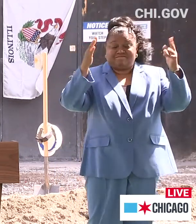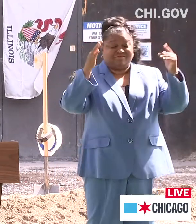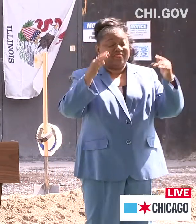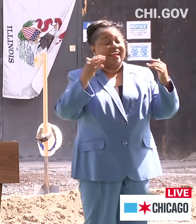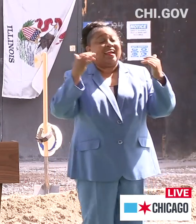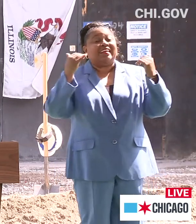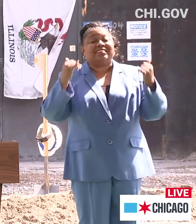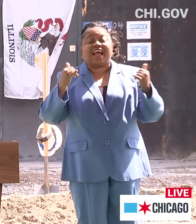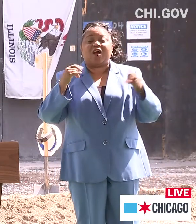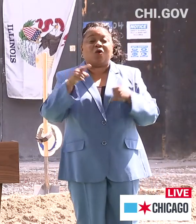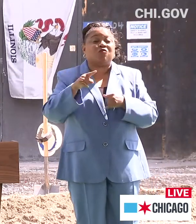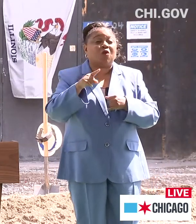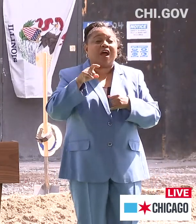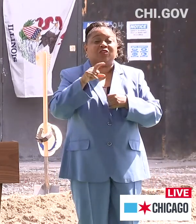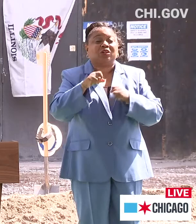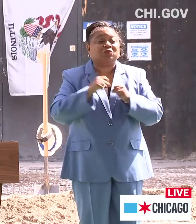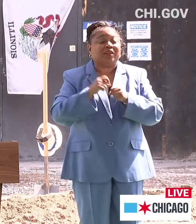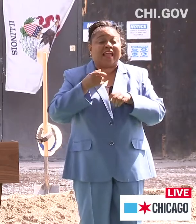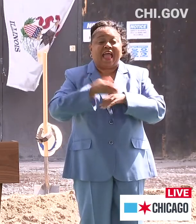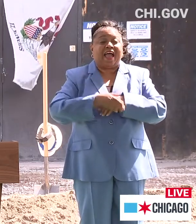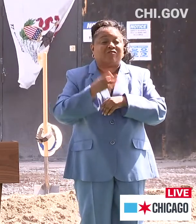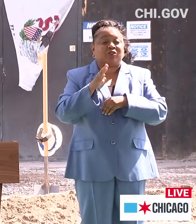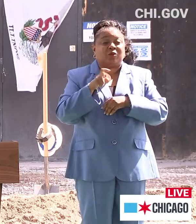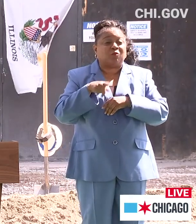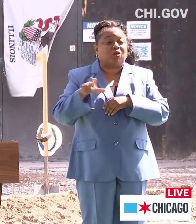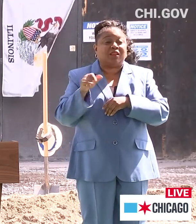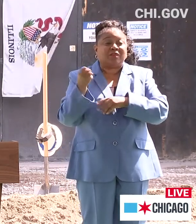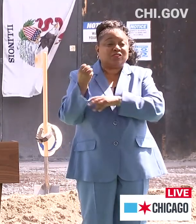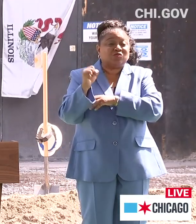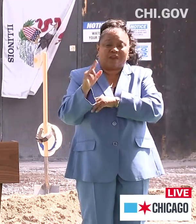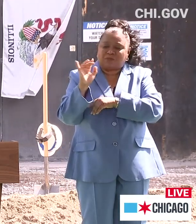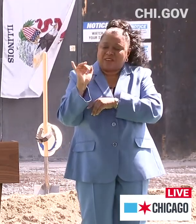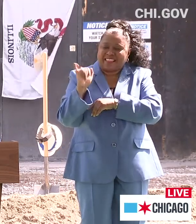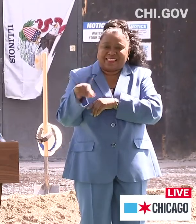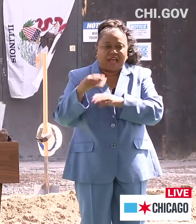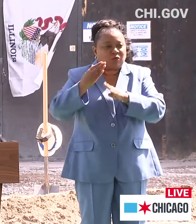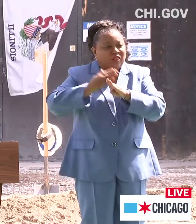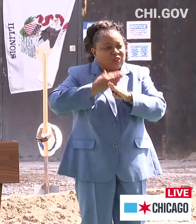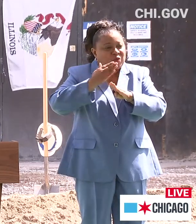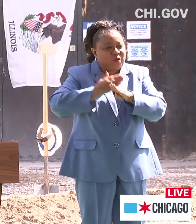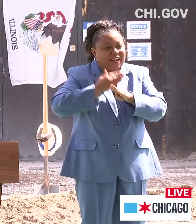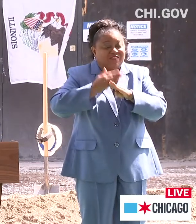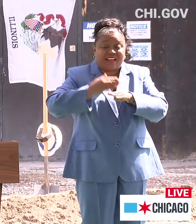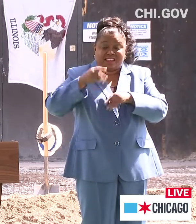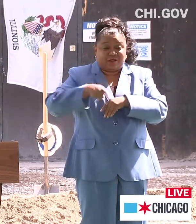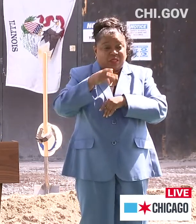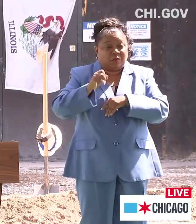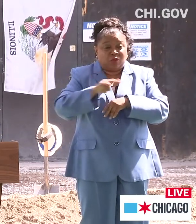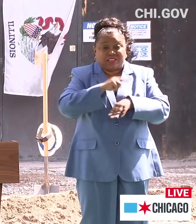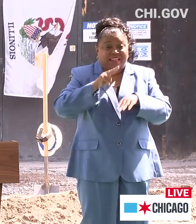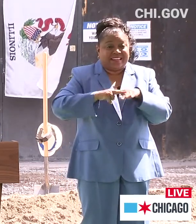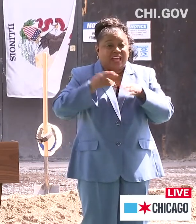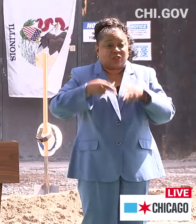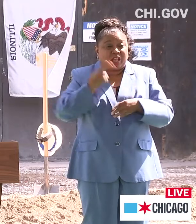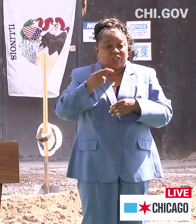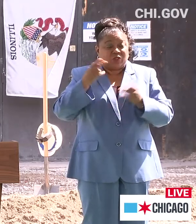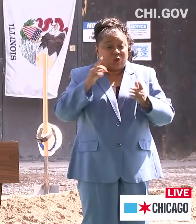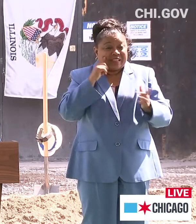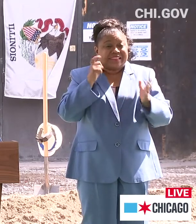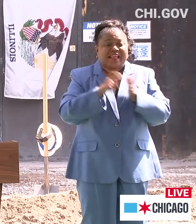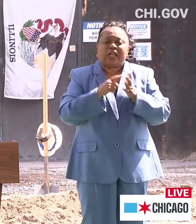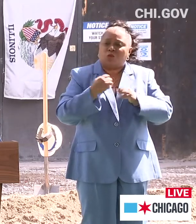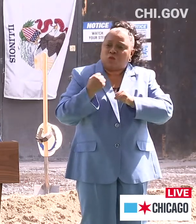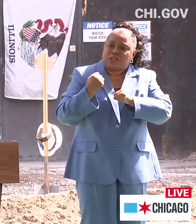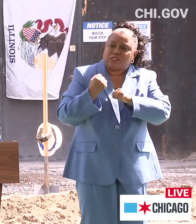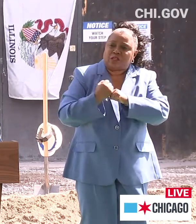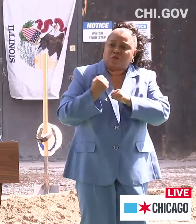And now, over 120 years after the Pullman strike, we're doing just that with the renovation of this Pullman National Historic Site, and we